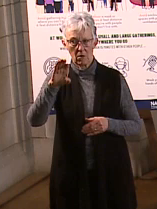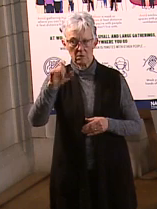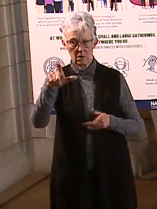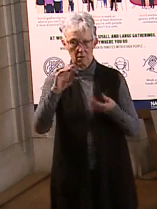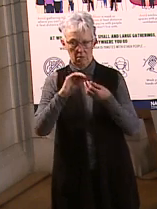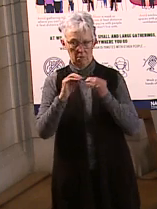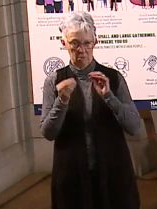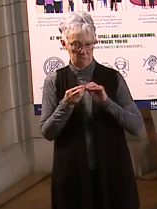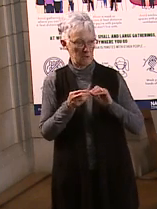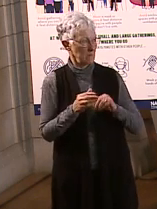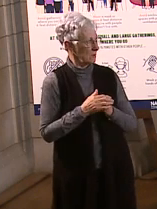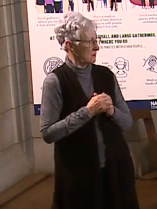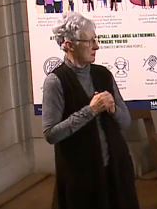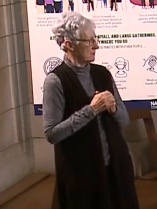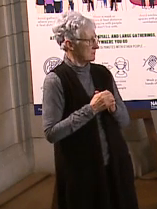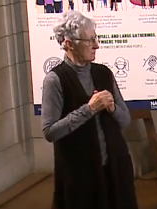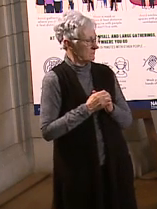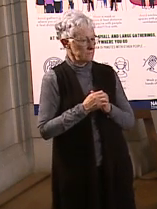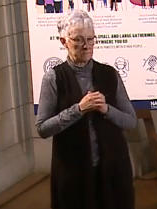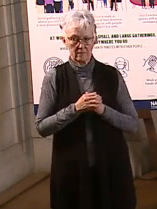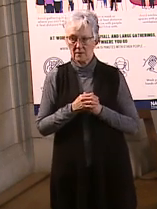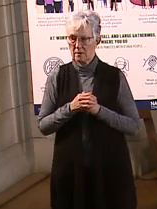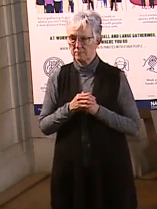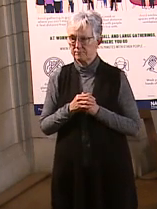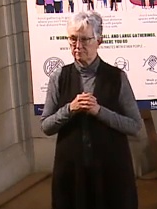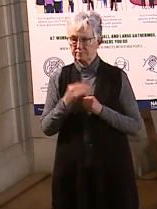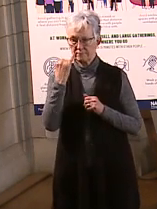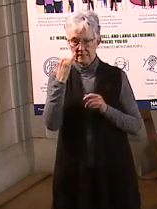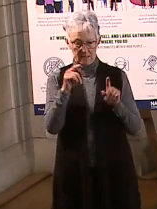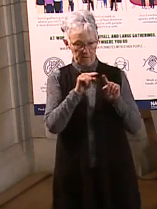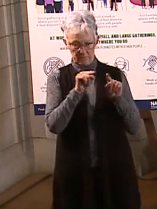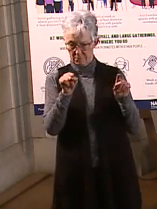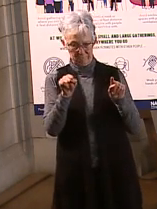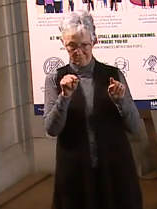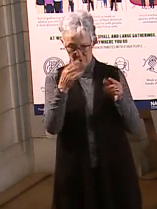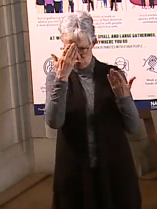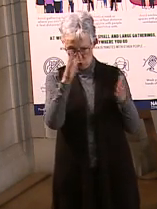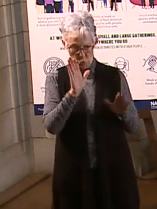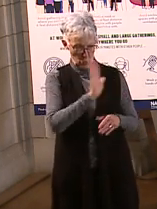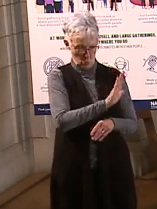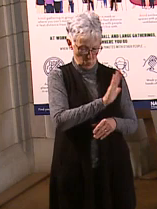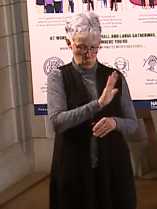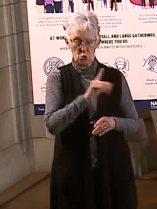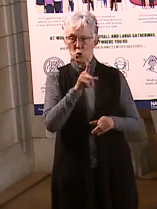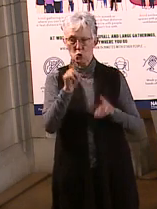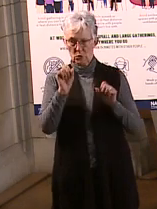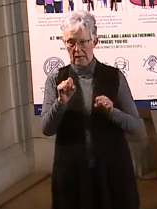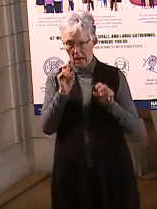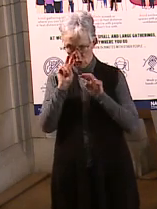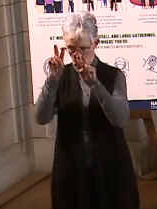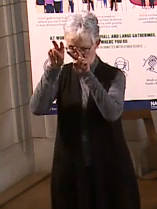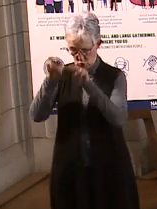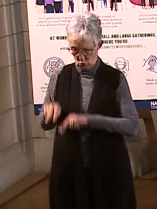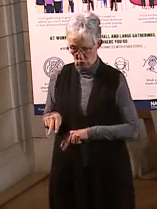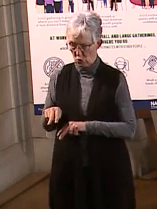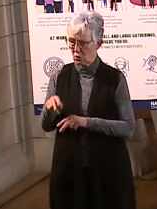right of the box there, and it brings up all the websites for all the counties, all 93 counties. You'll note that